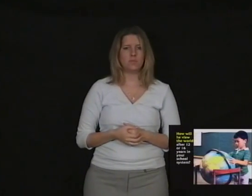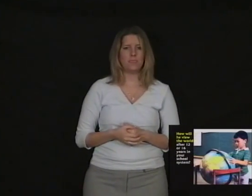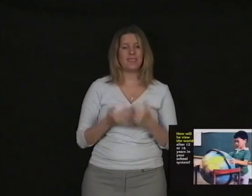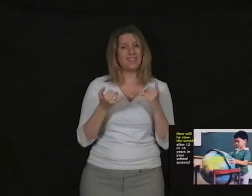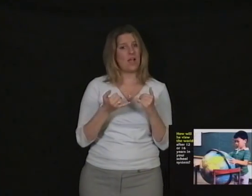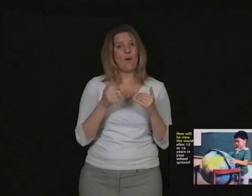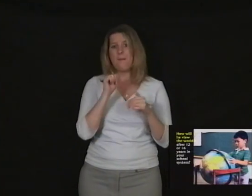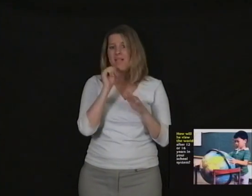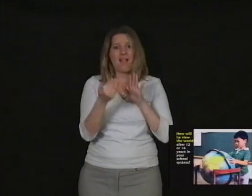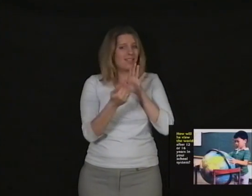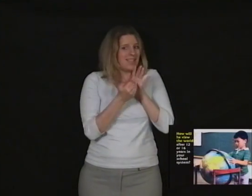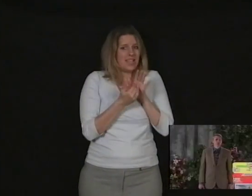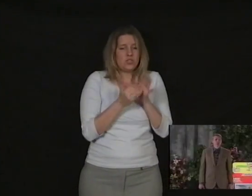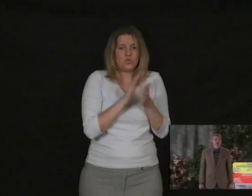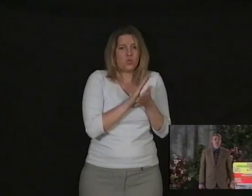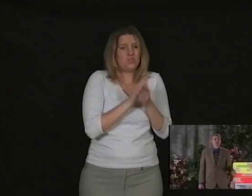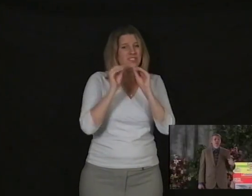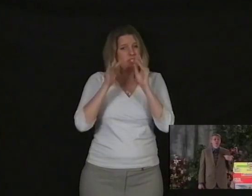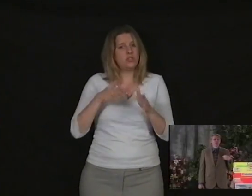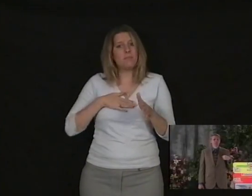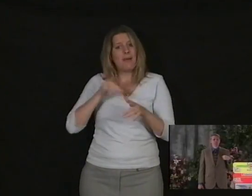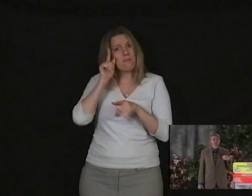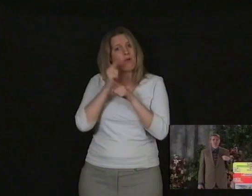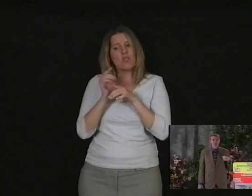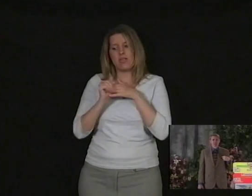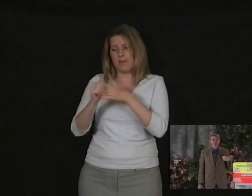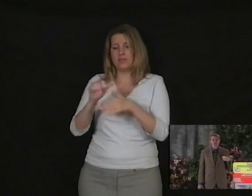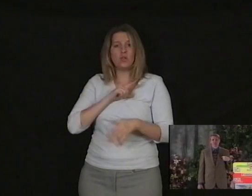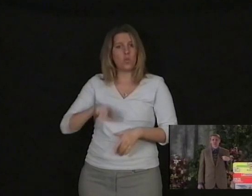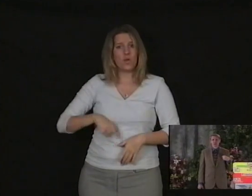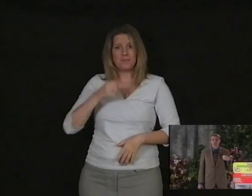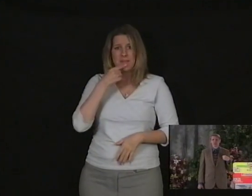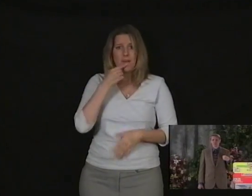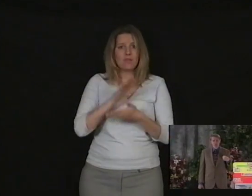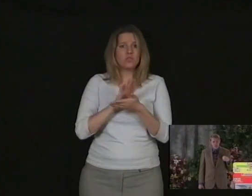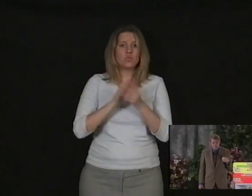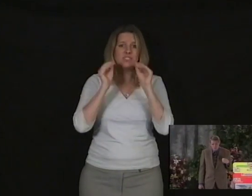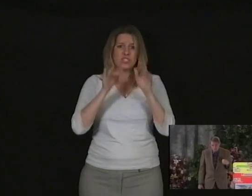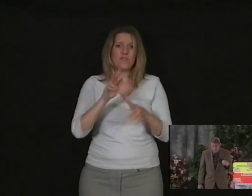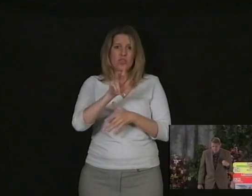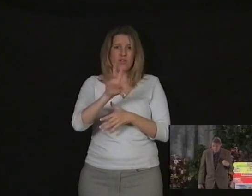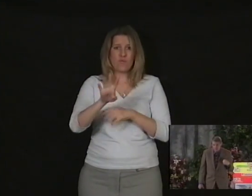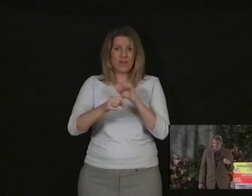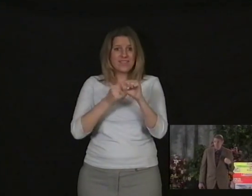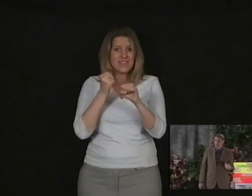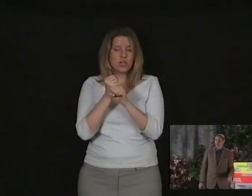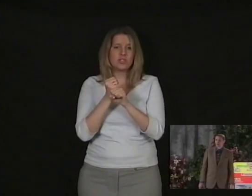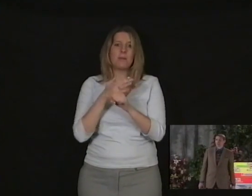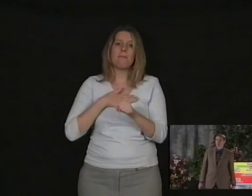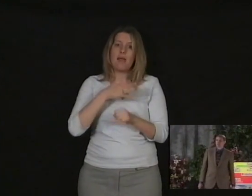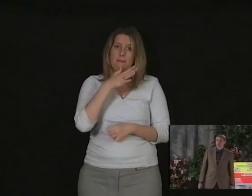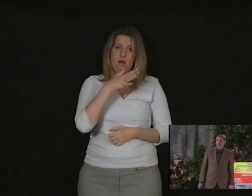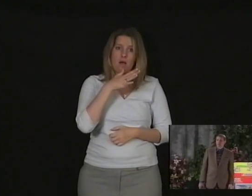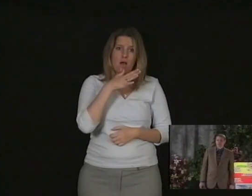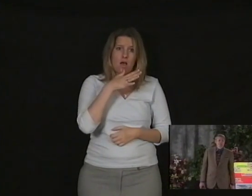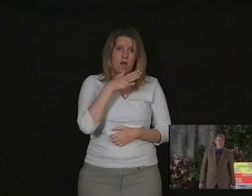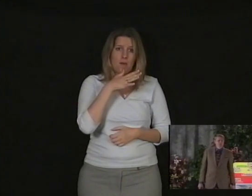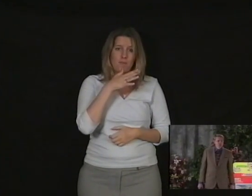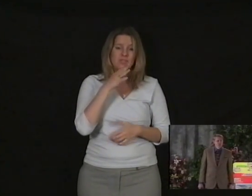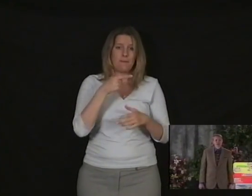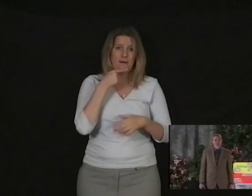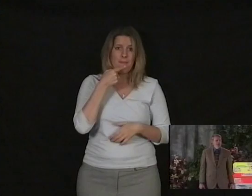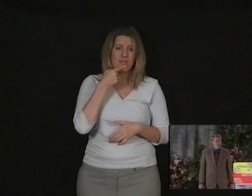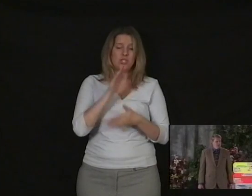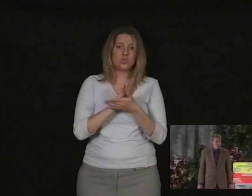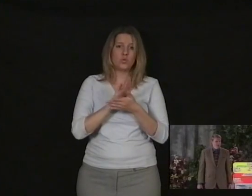Now look, I'm not against schools, I'm not against teachers. My brother led me to the Lord. He's been a public school teacher for 34 years. My mom was a